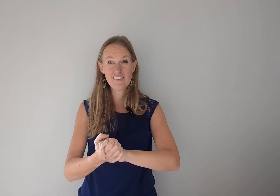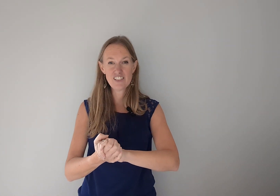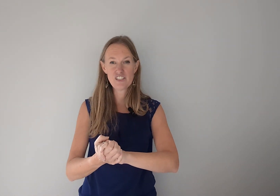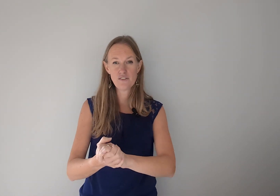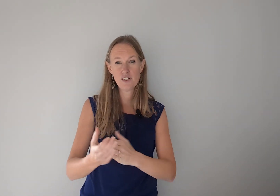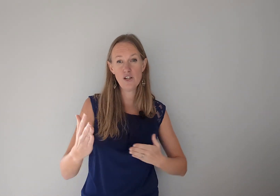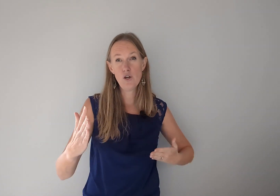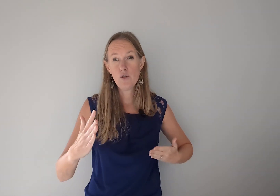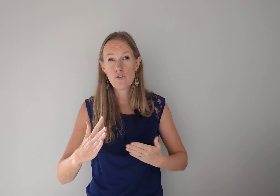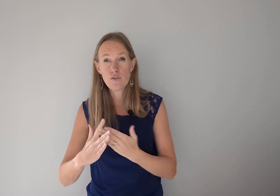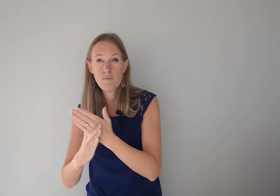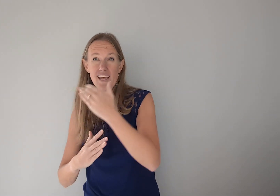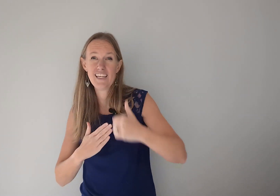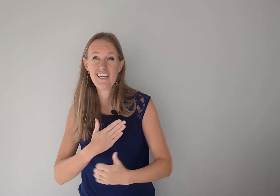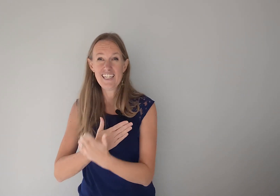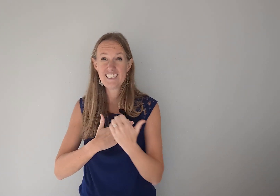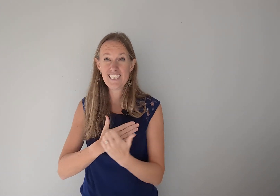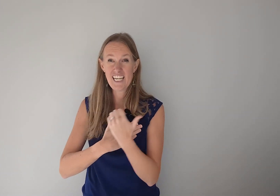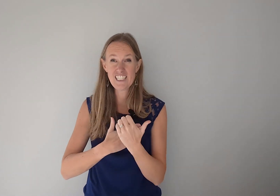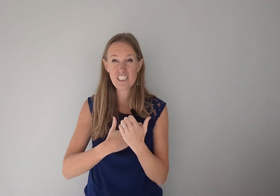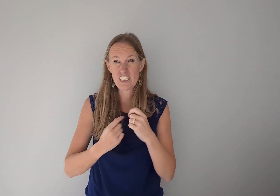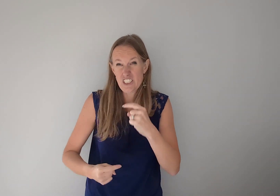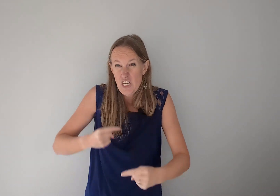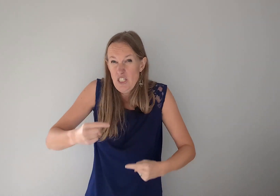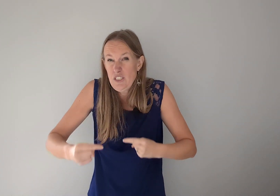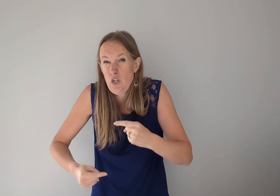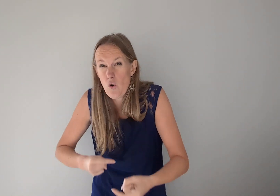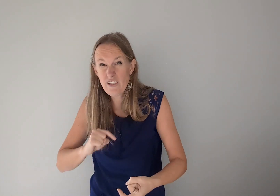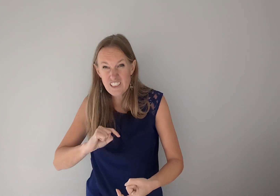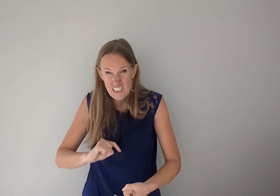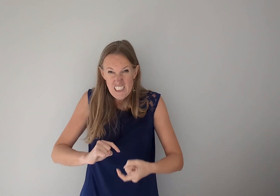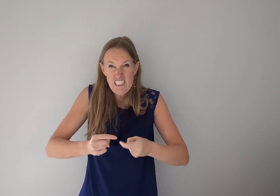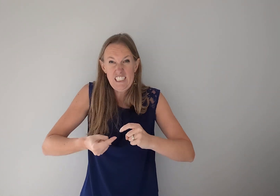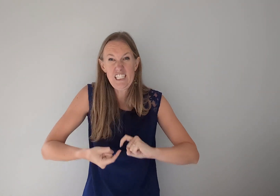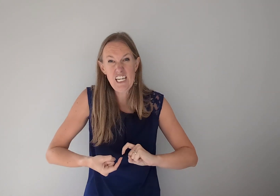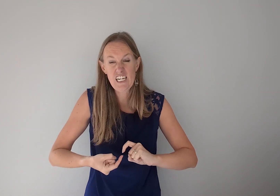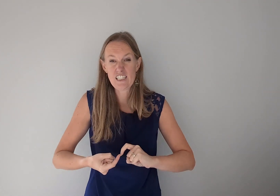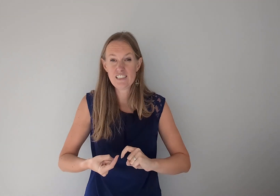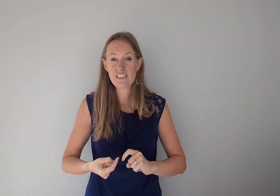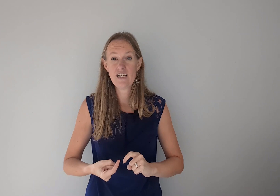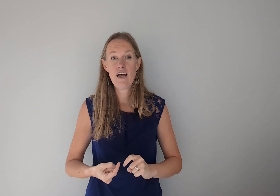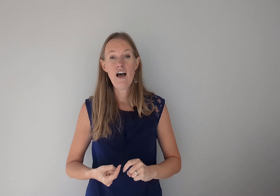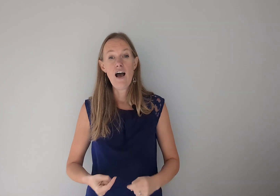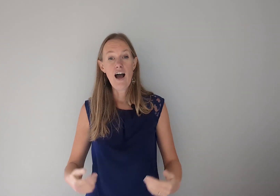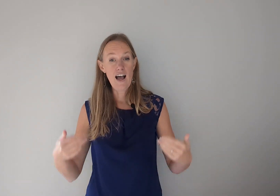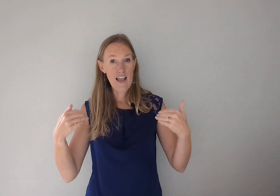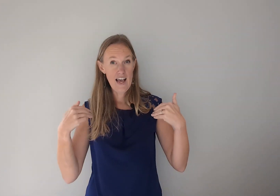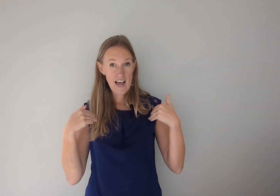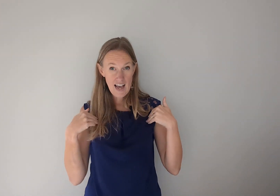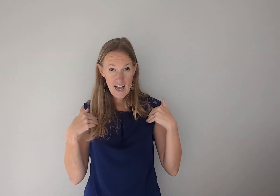verse 3. Through many dangers, toils, and snares, I